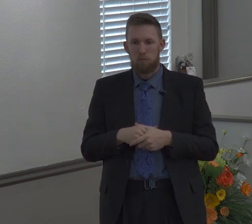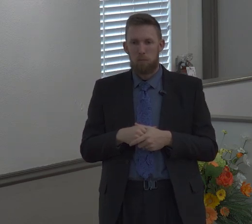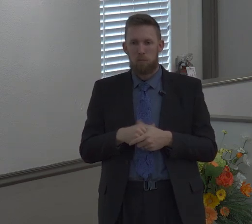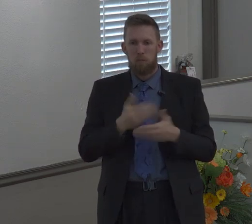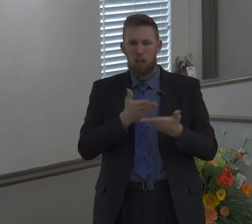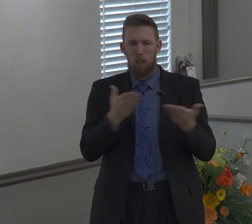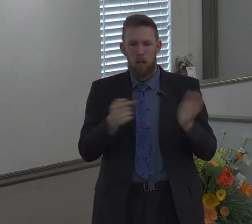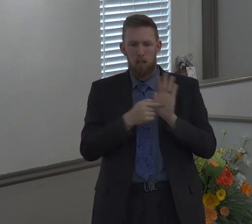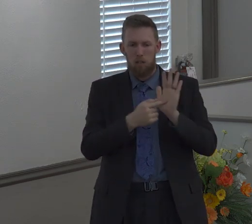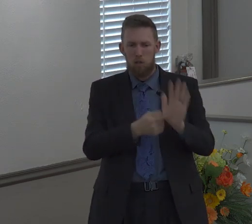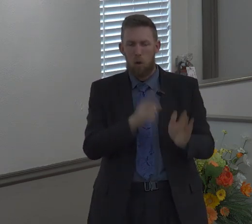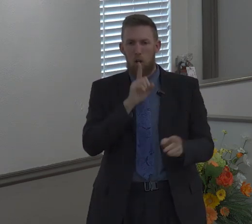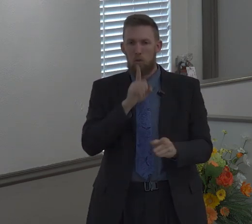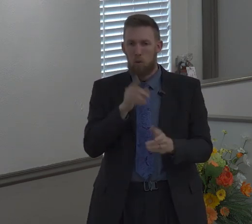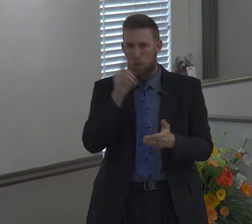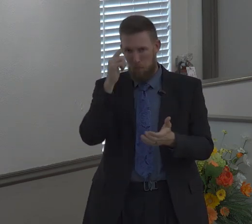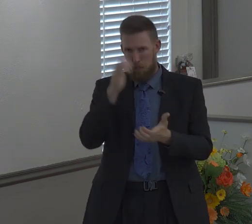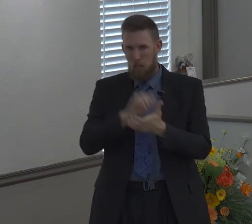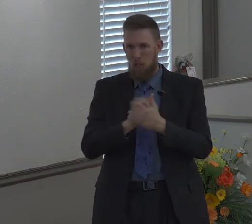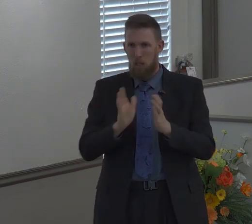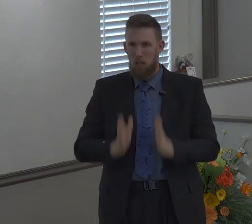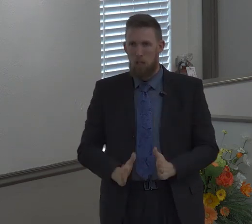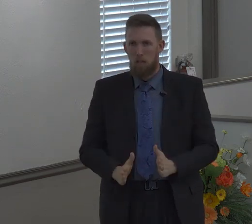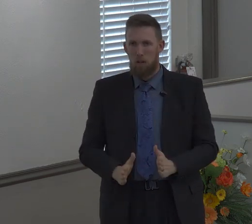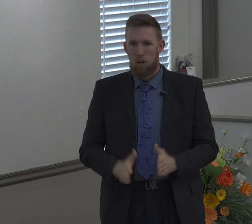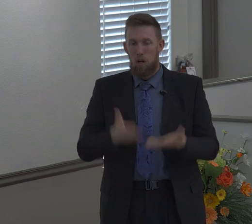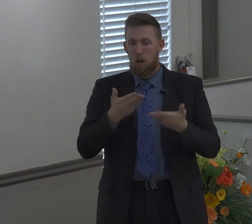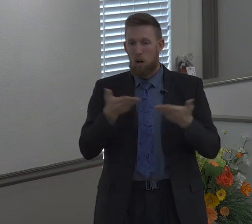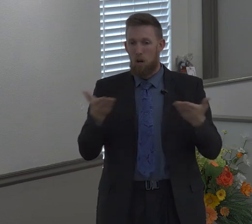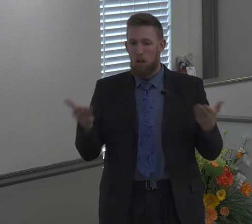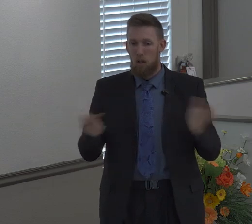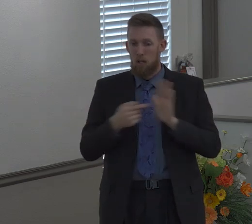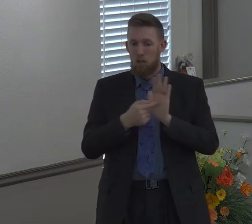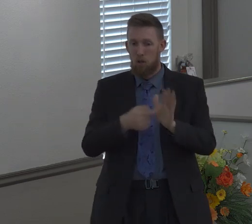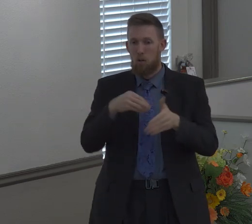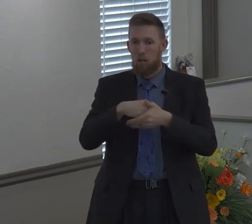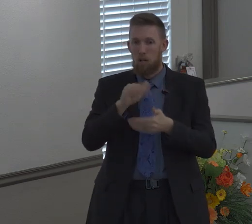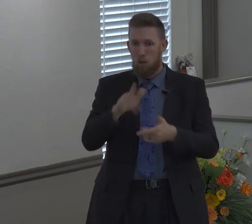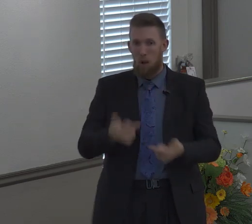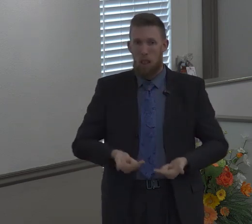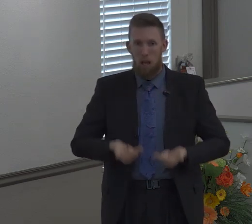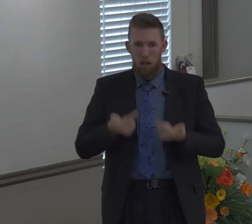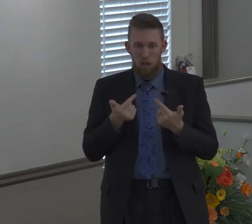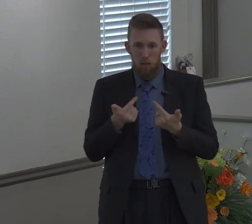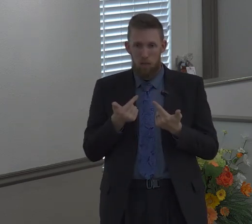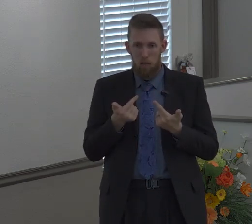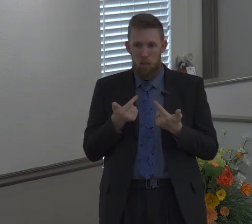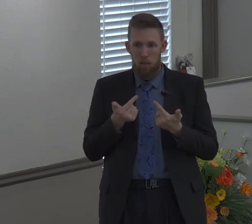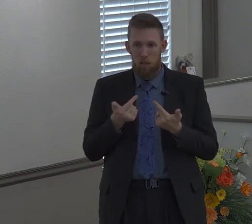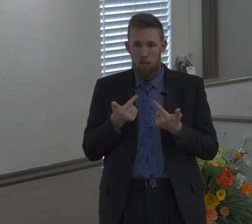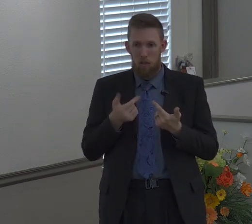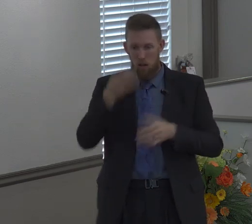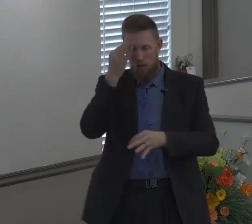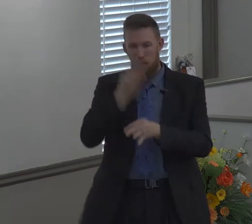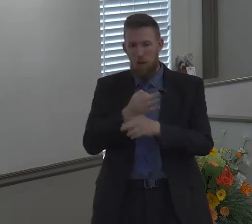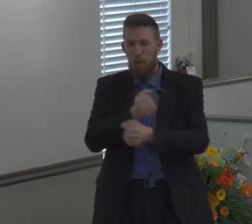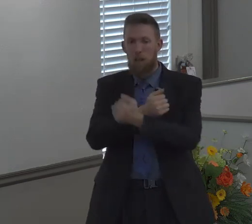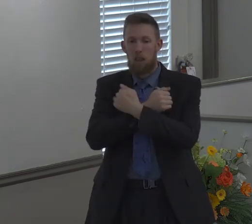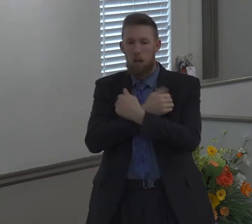The things which characterize a true believer are things that are evident in your life. Faith, love, good conscience.